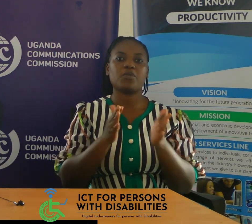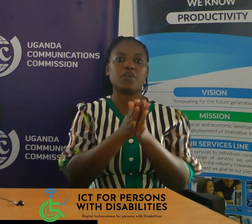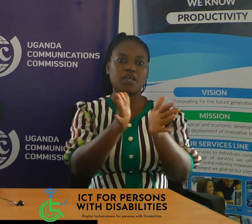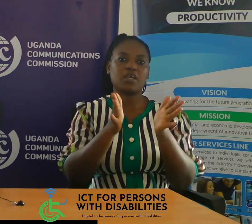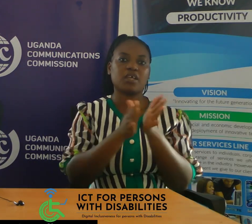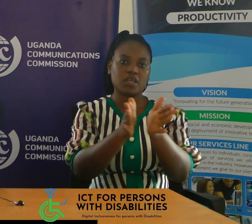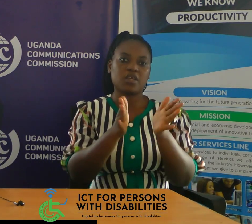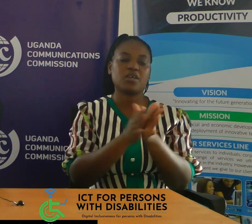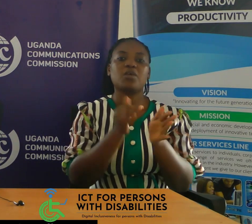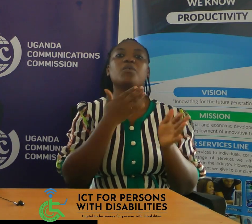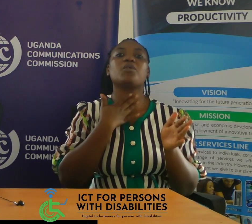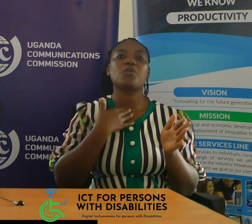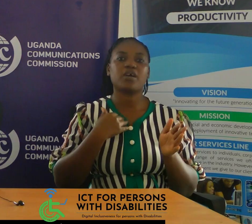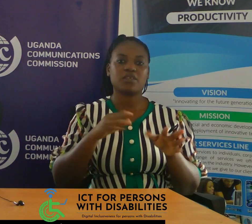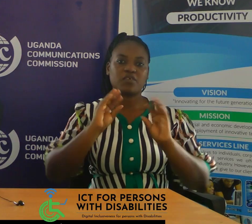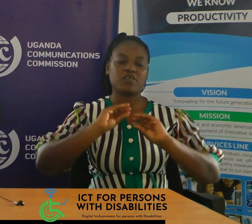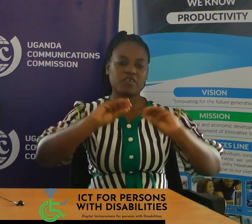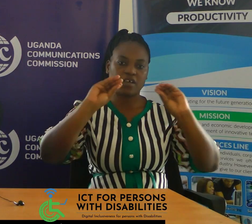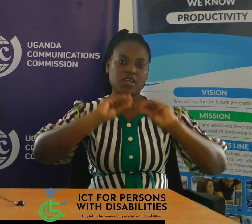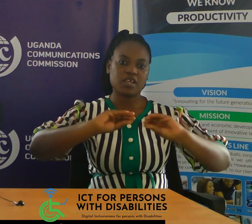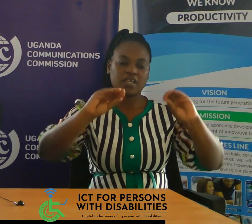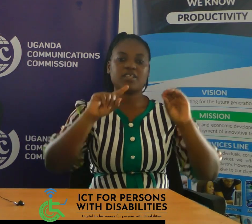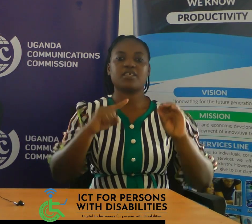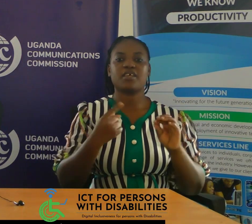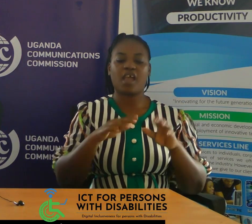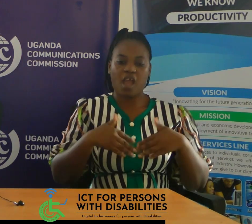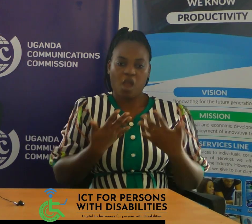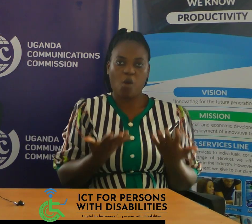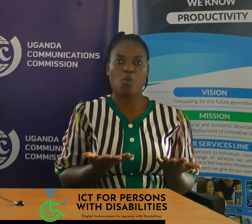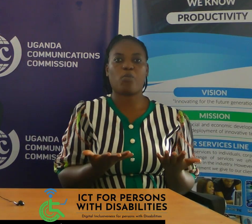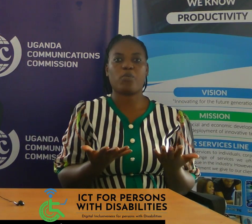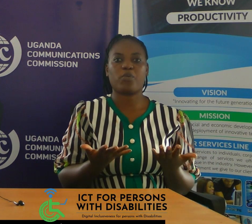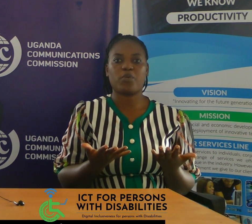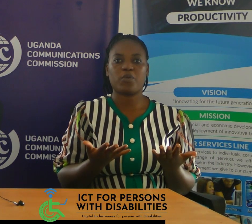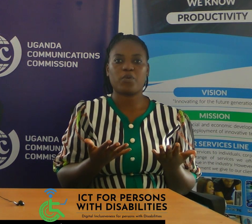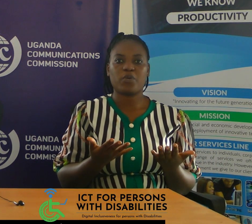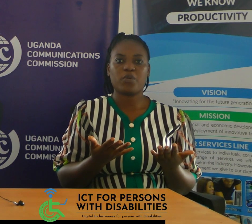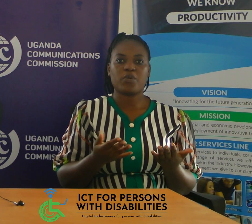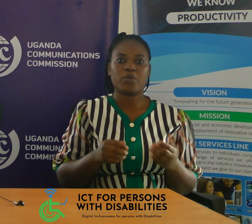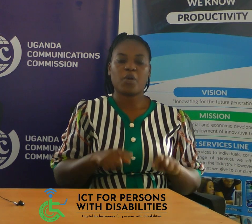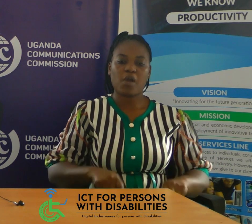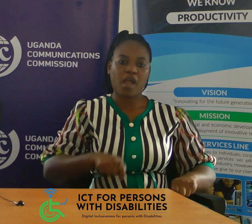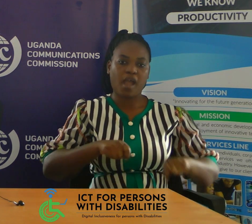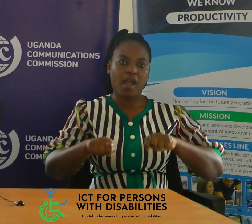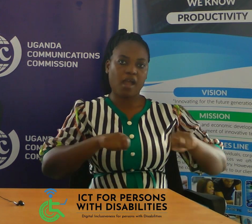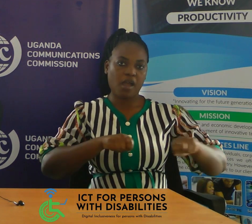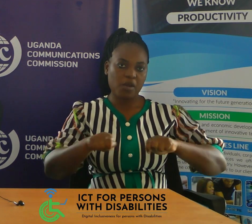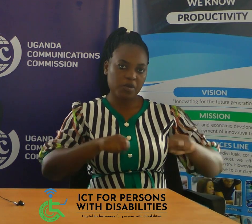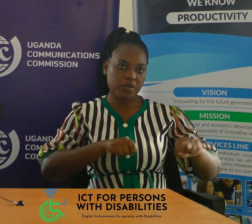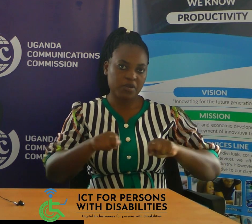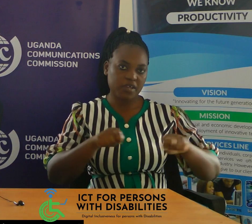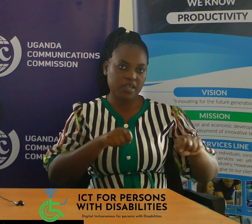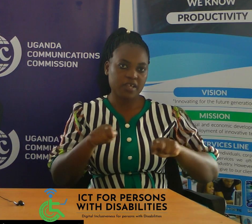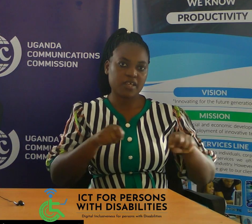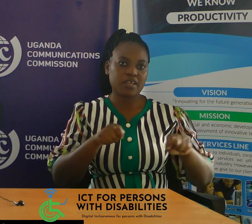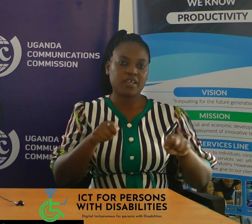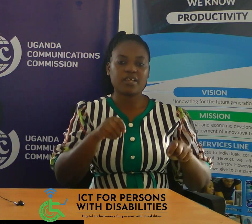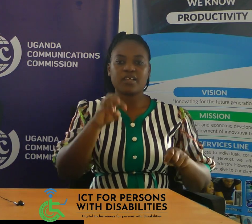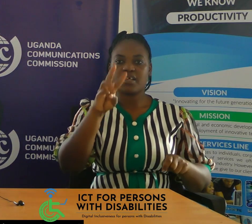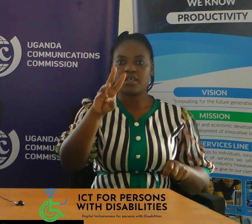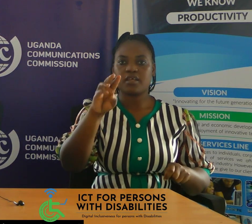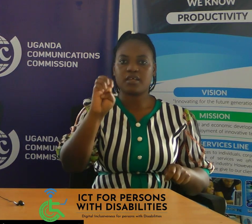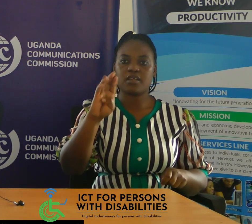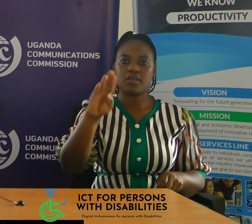we wanted to first teach you on how you are going to manage that